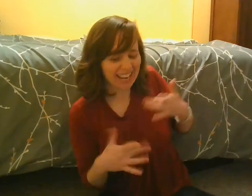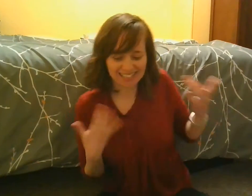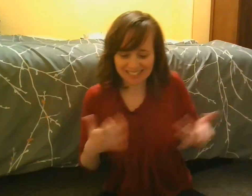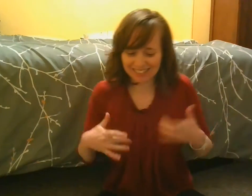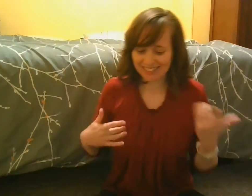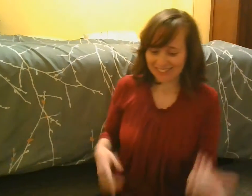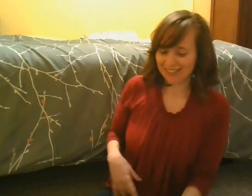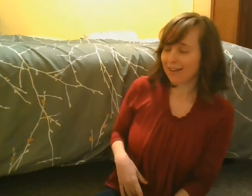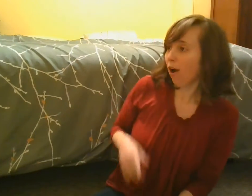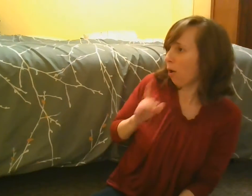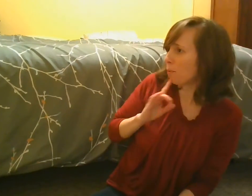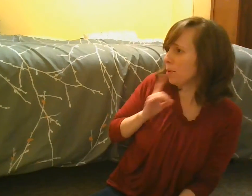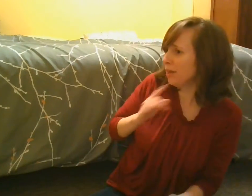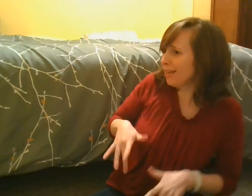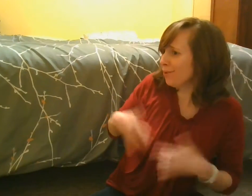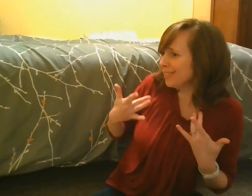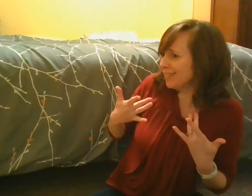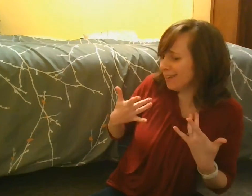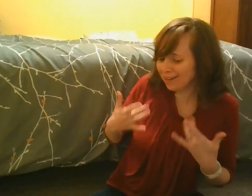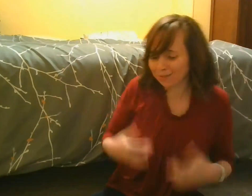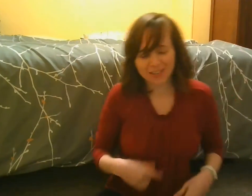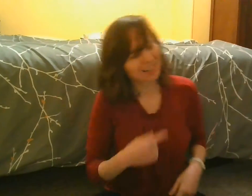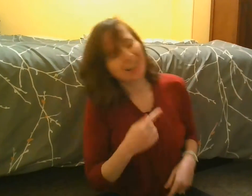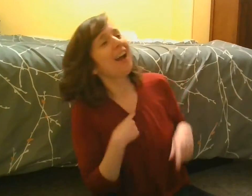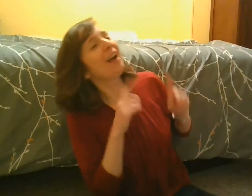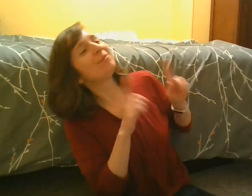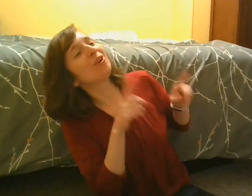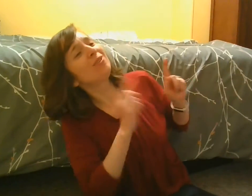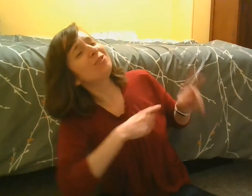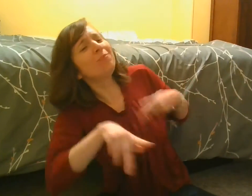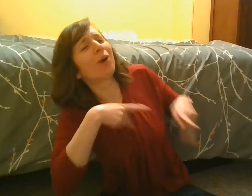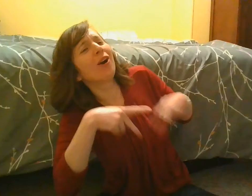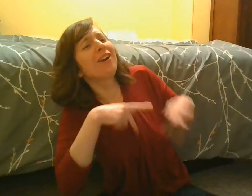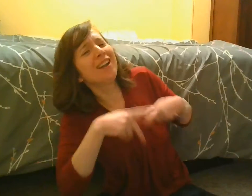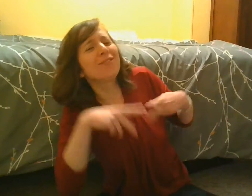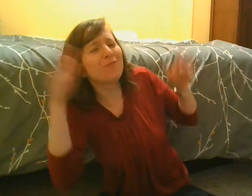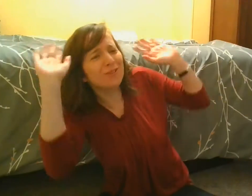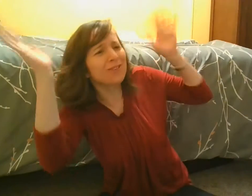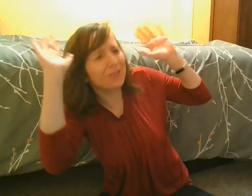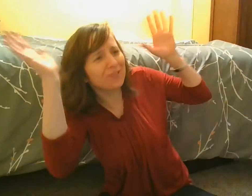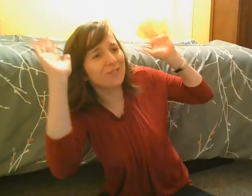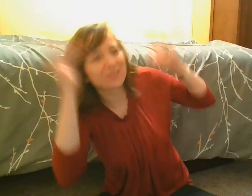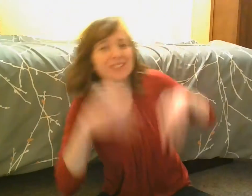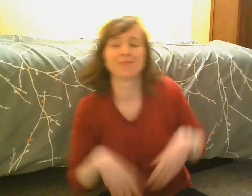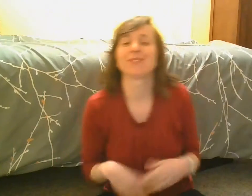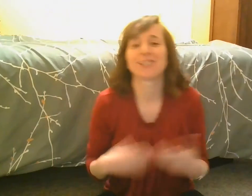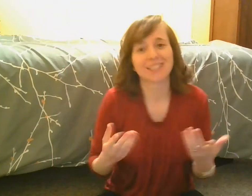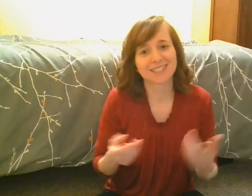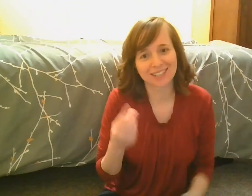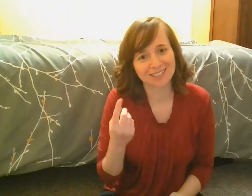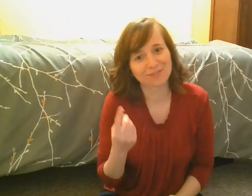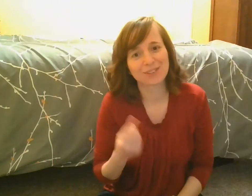excited. Really? What's up? I'm going to a party. Woo! So that's the first